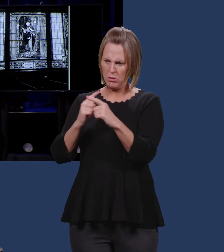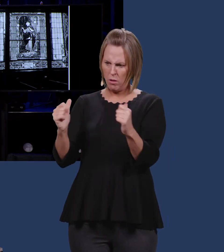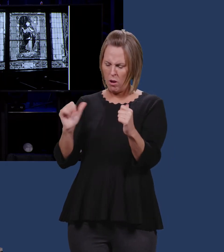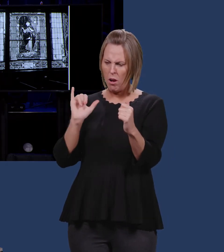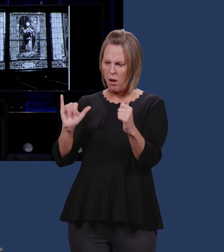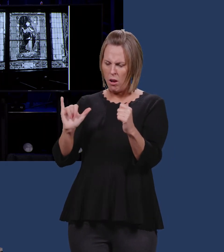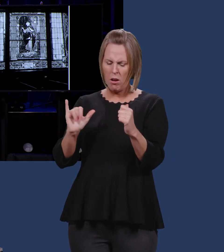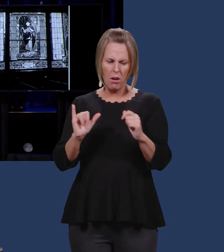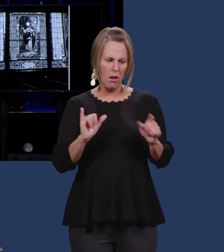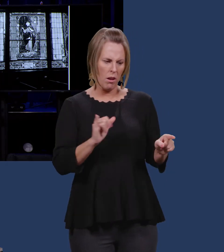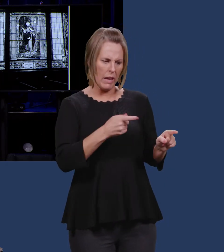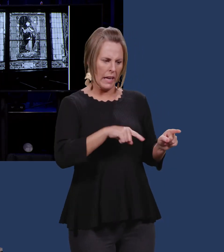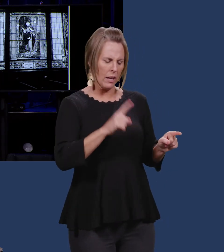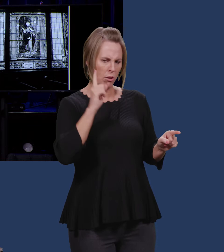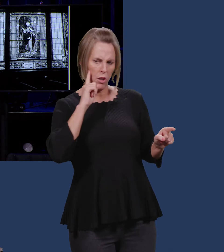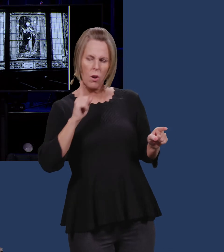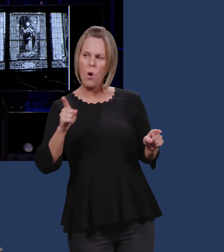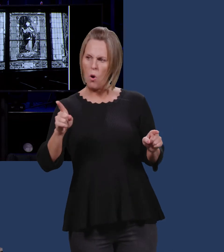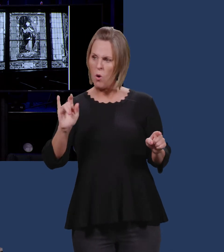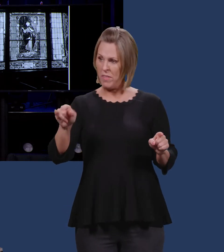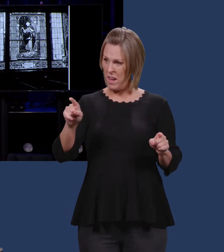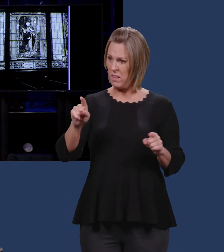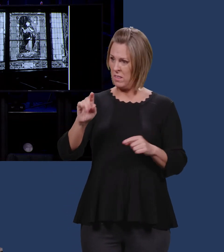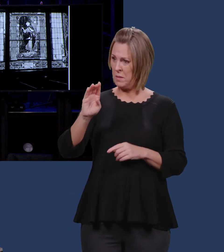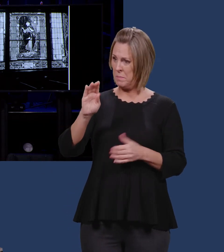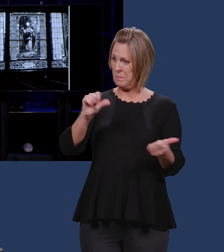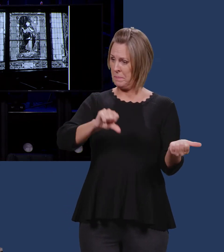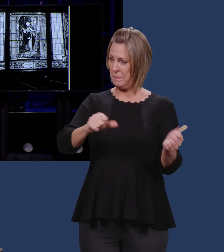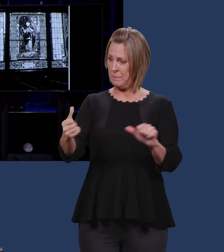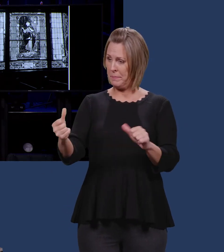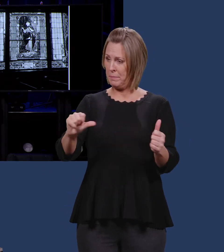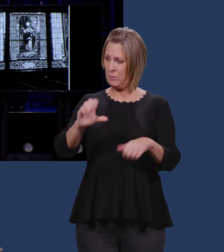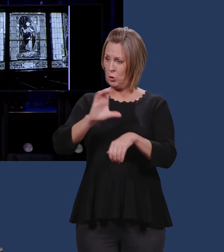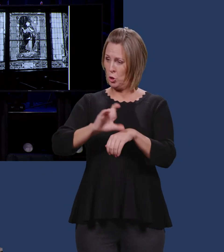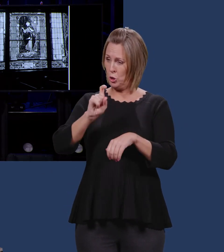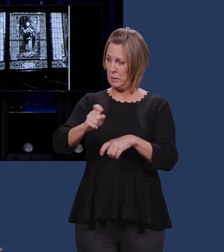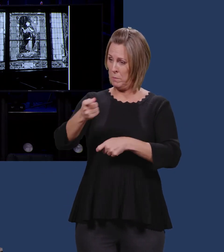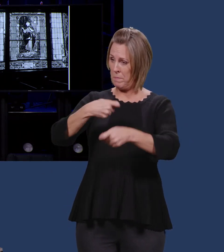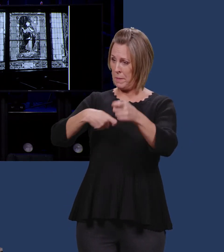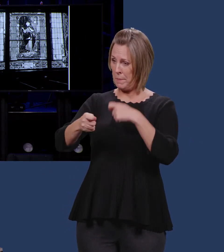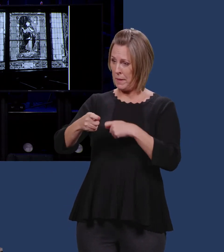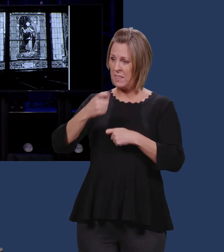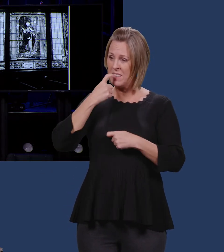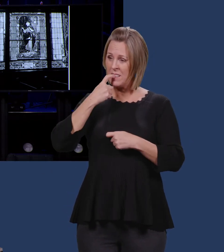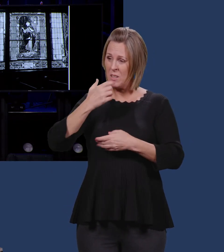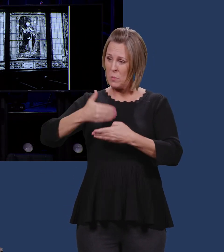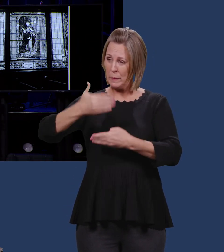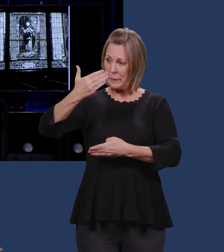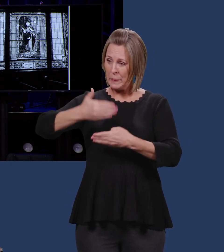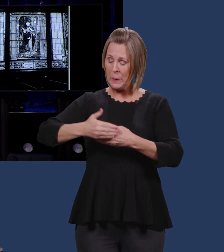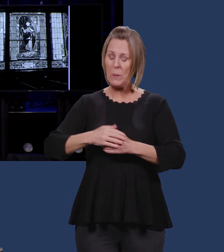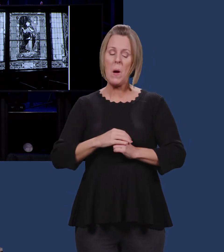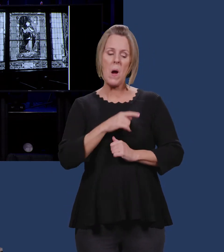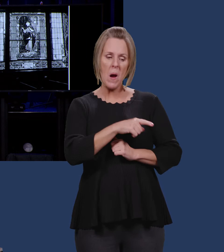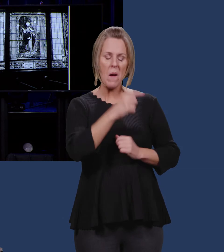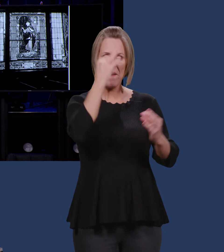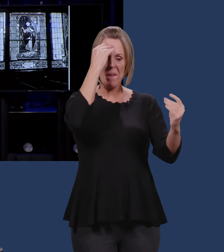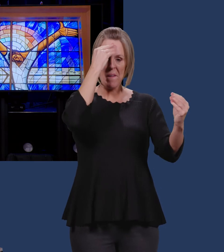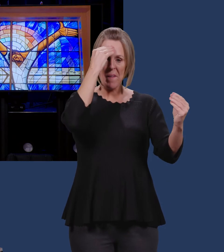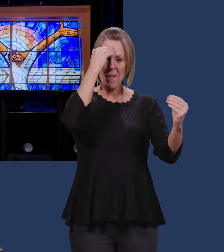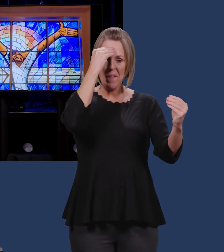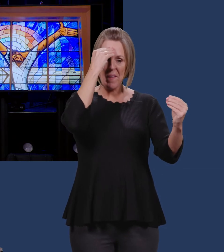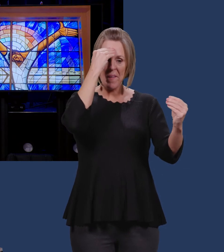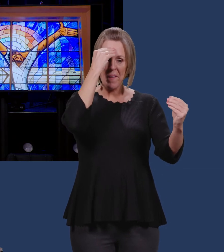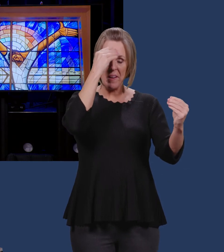window that this 16th Street Baptist Church could use in place of the ones that had been damaged. This is what